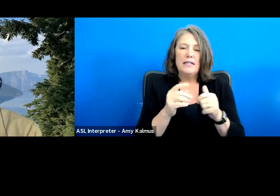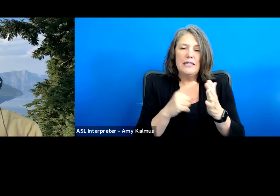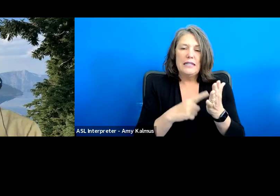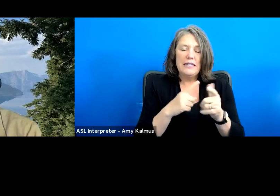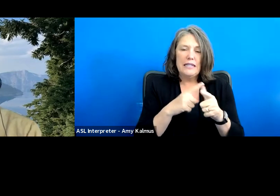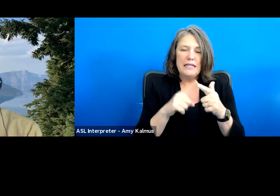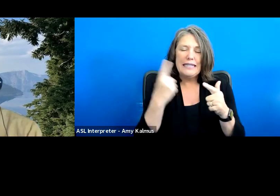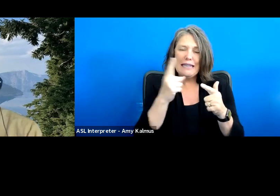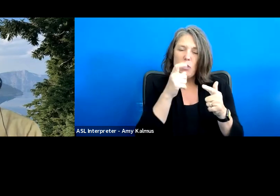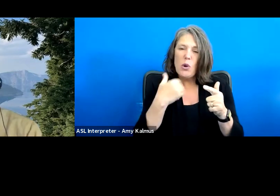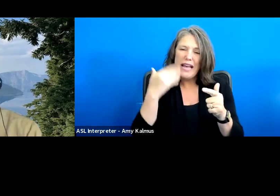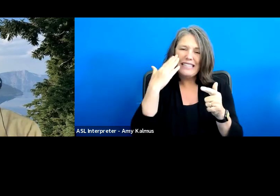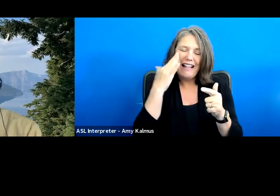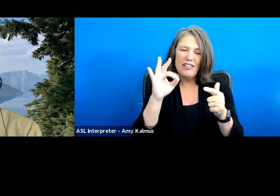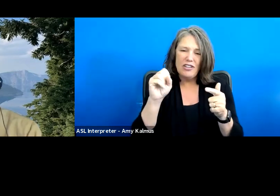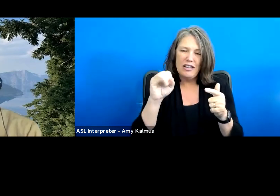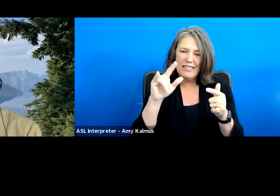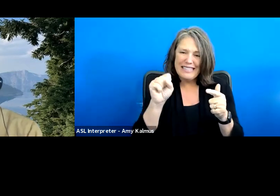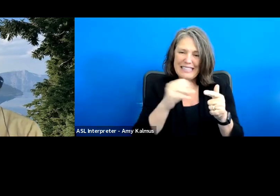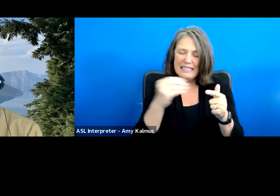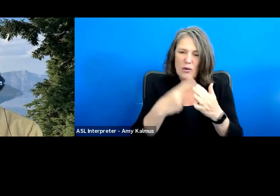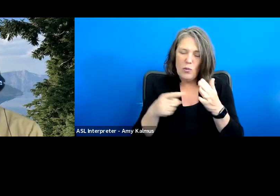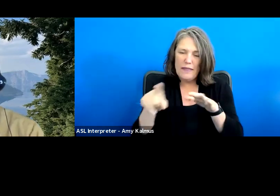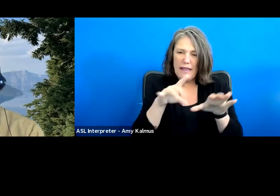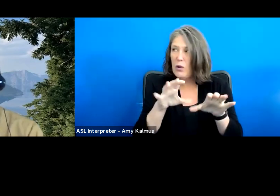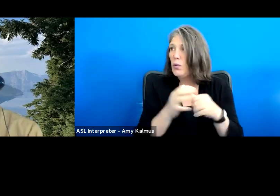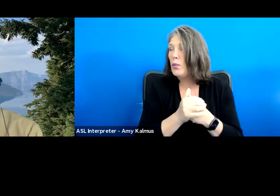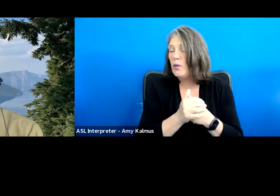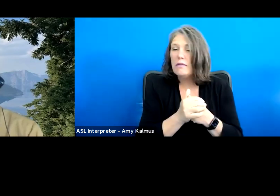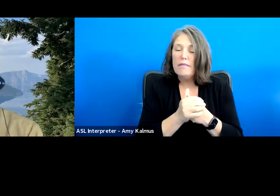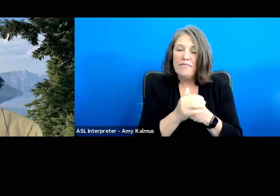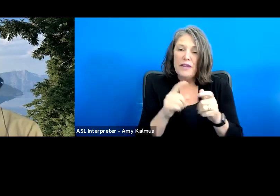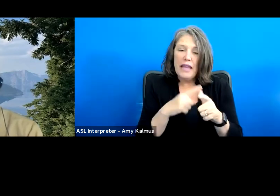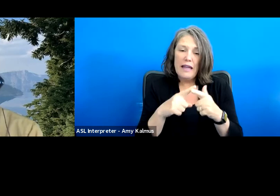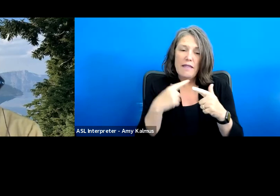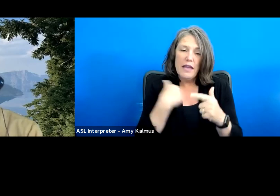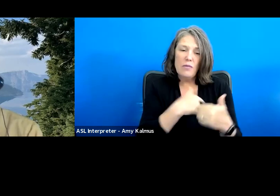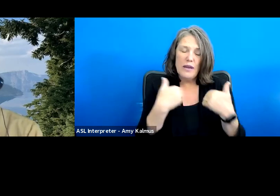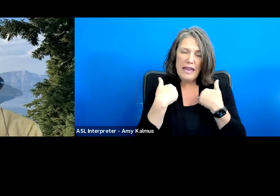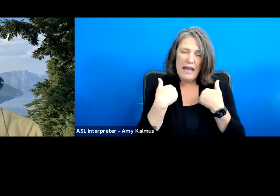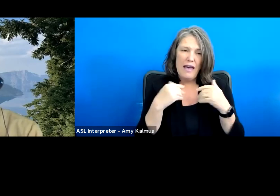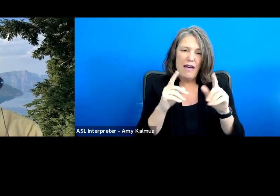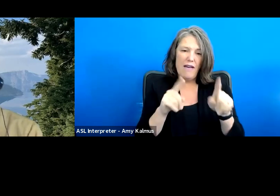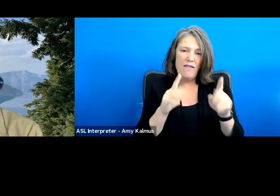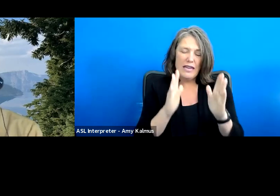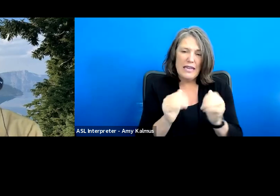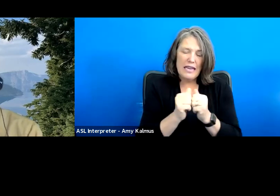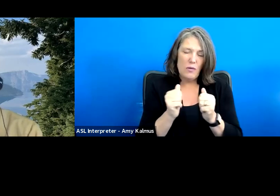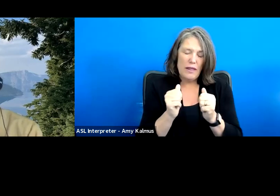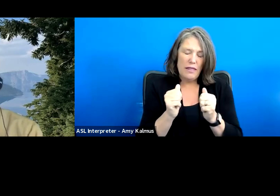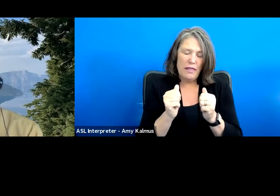Someone who has knowledge of SILs and what they do. And then we do have an attendee with their hand